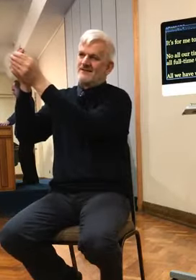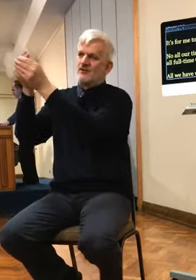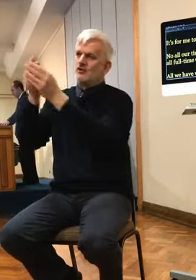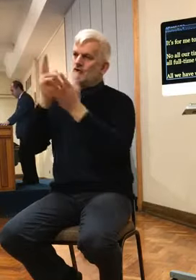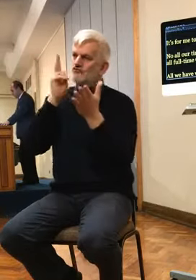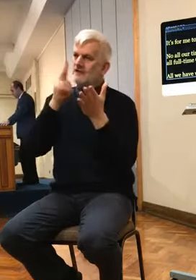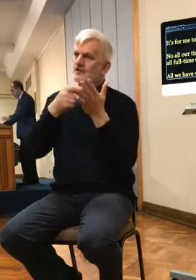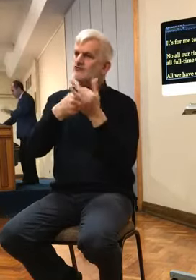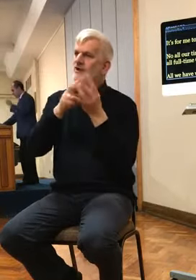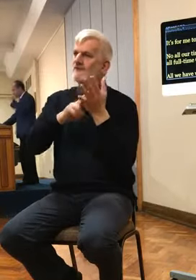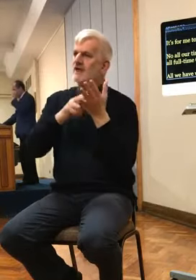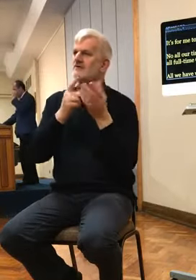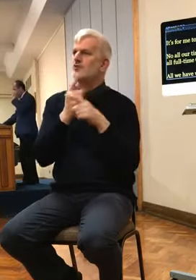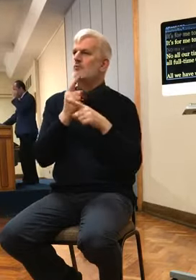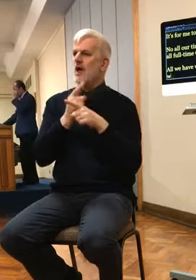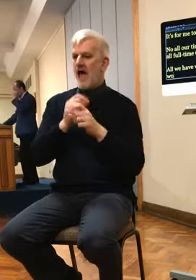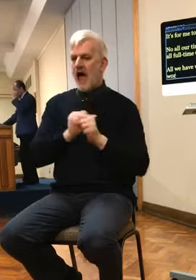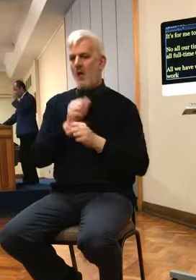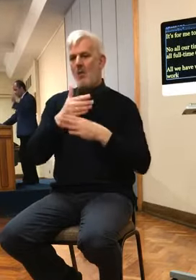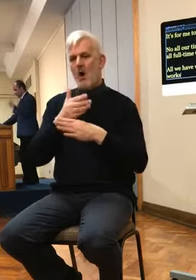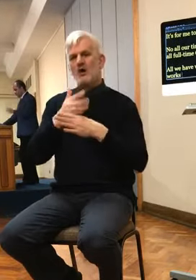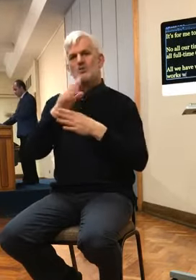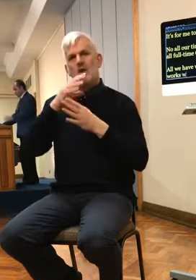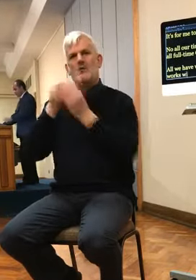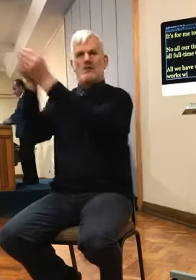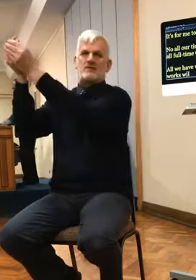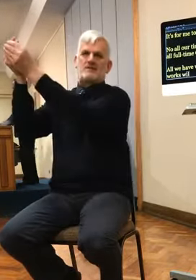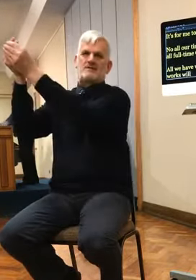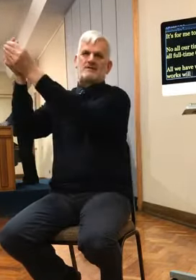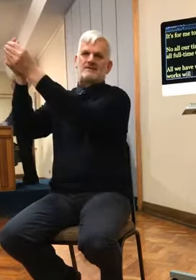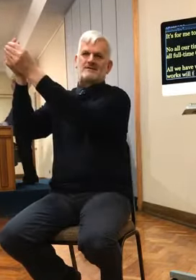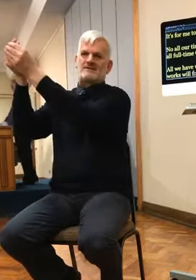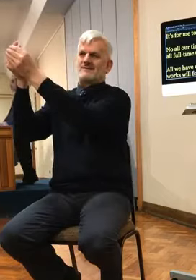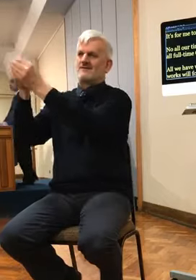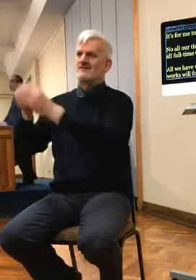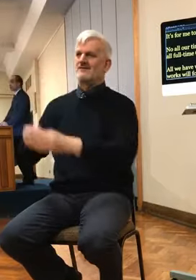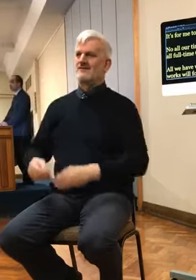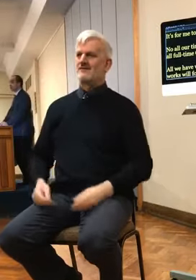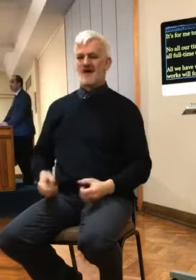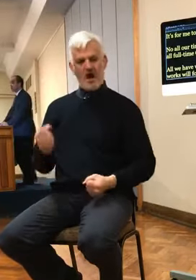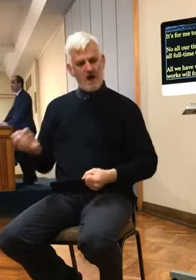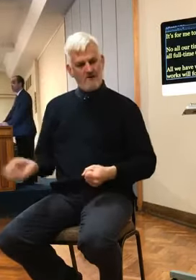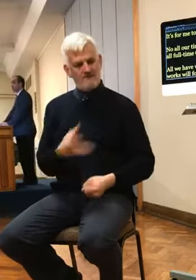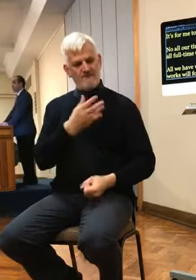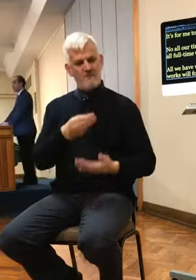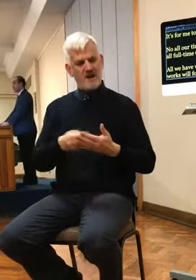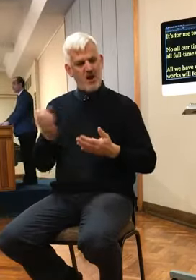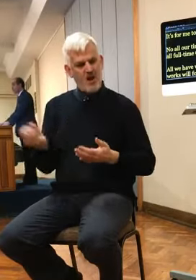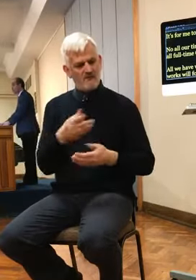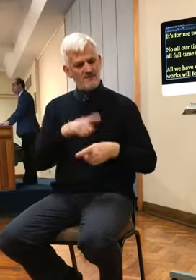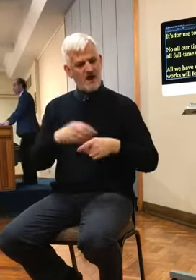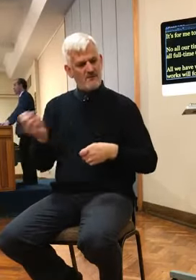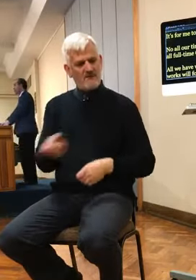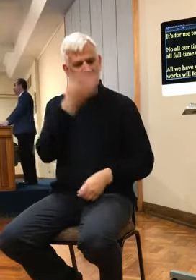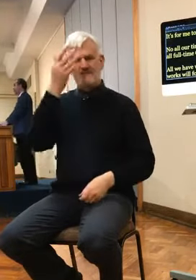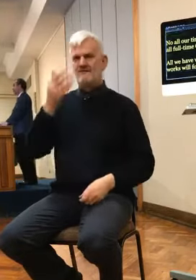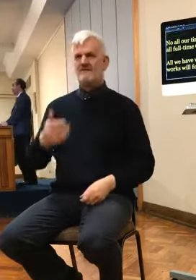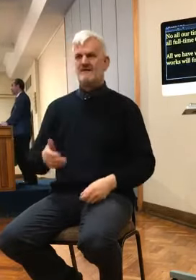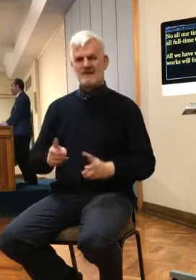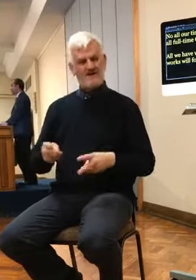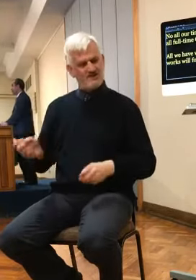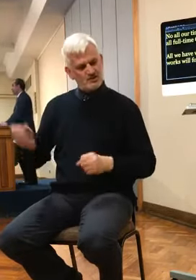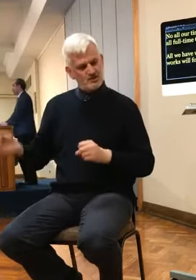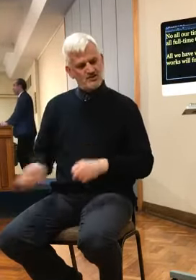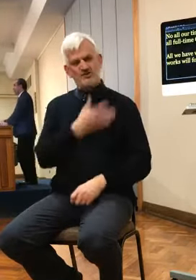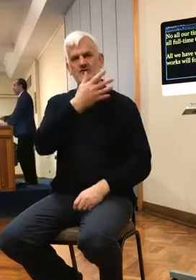So relationship can be restored. Grades, your exam grades can be regained. You can redo your